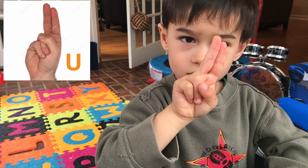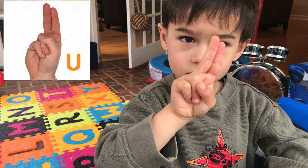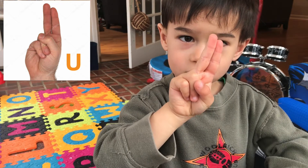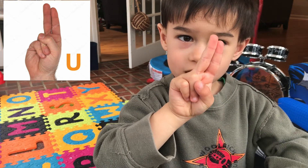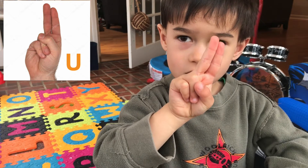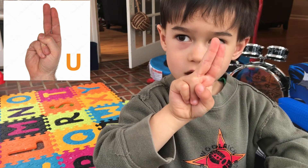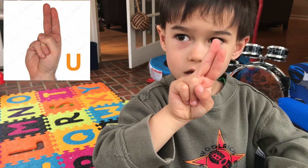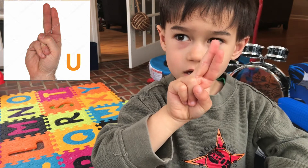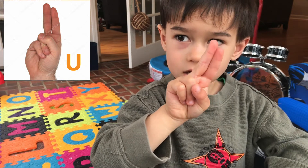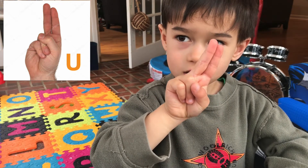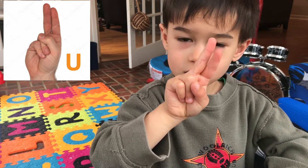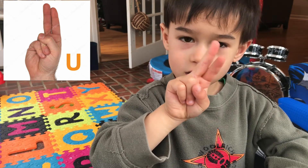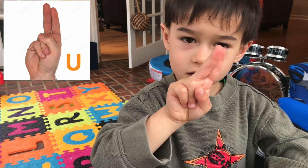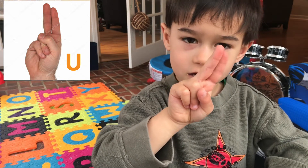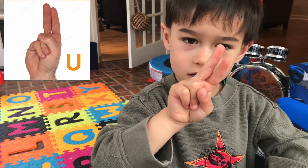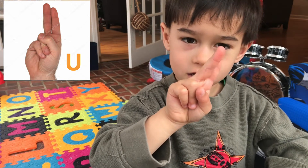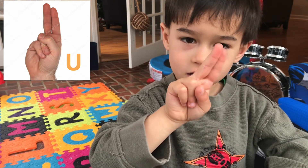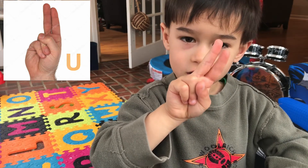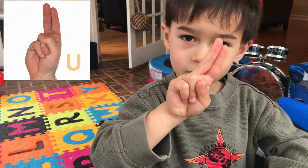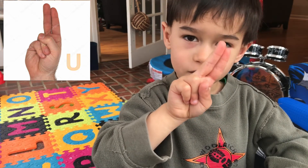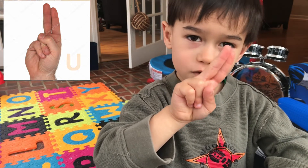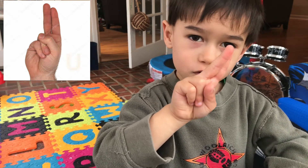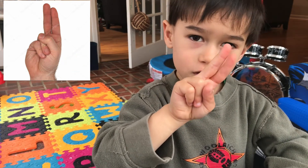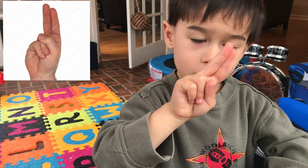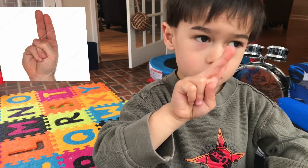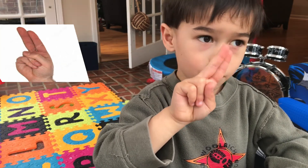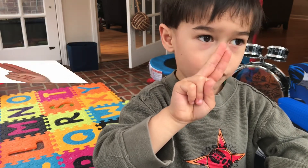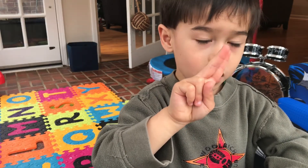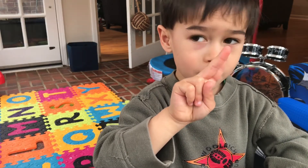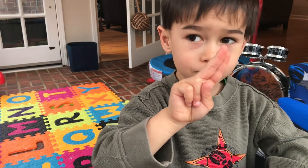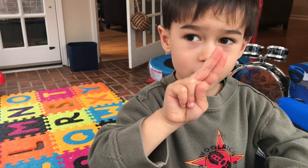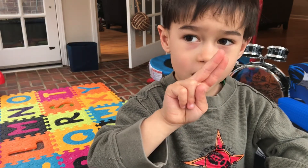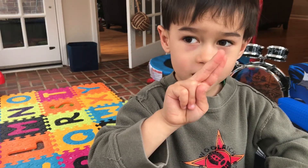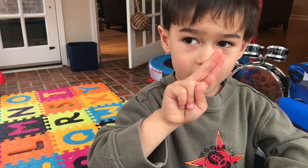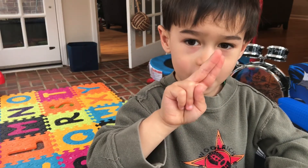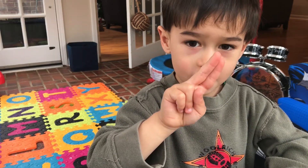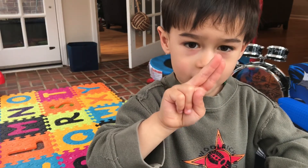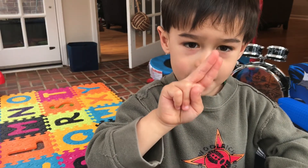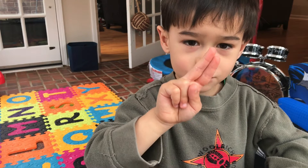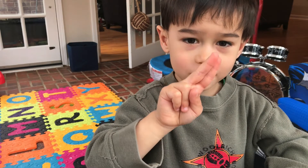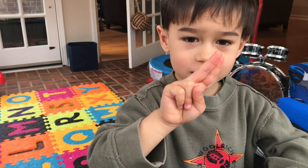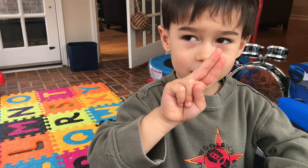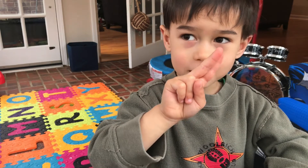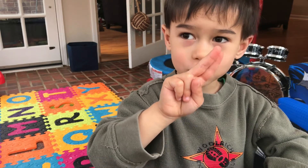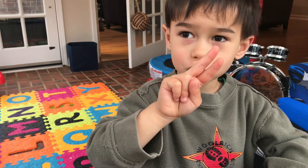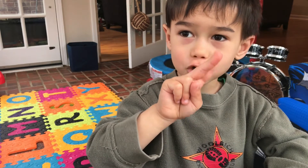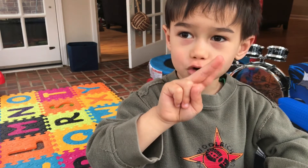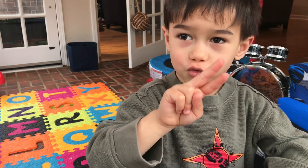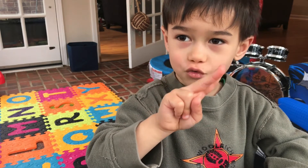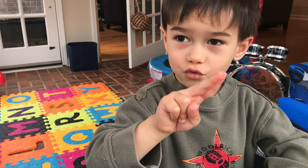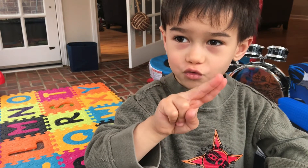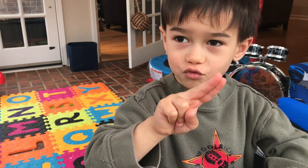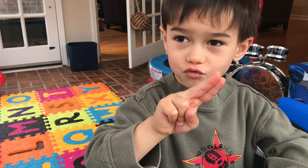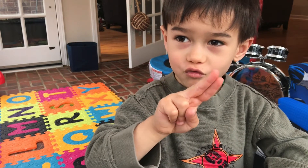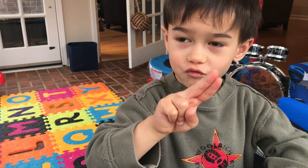Yeah. U. Very good. U is for umbrella. And what's next to U? What's next to you?